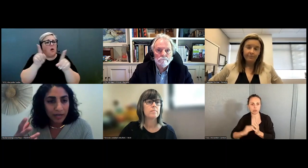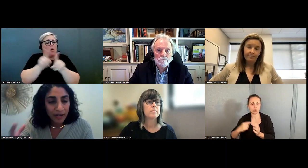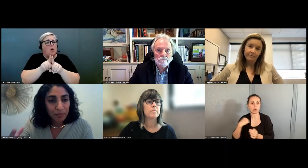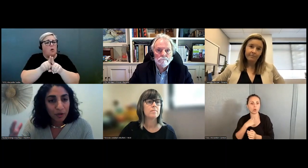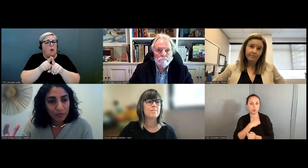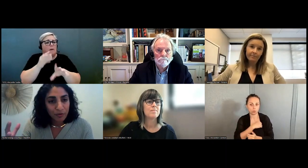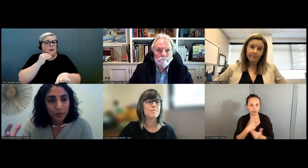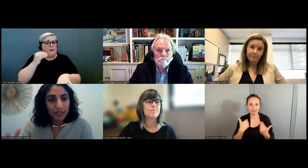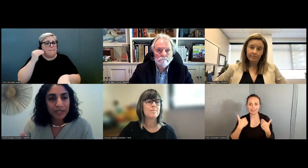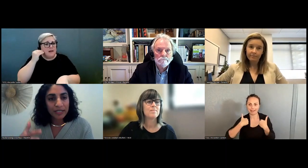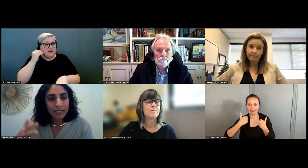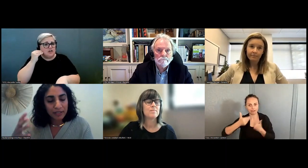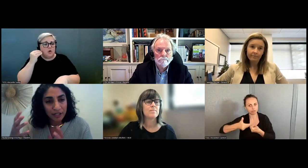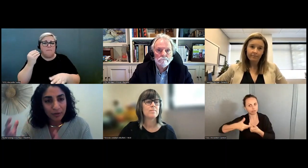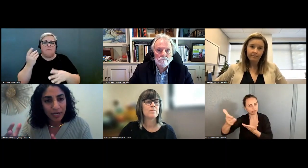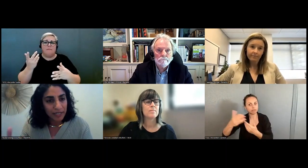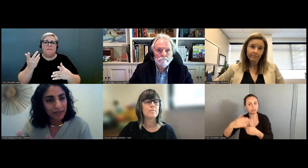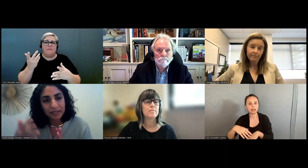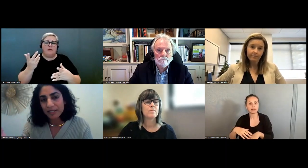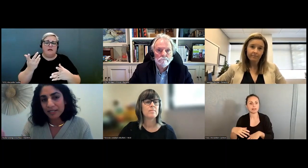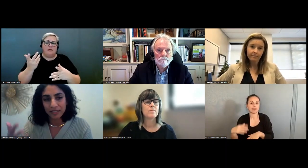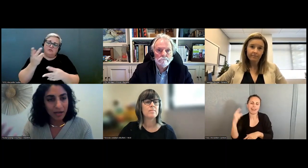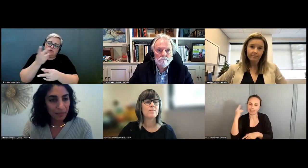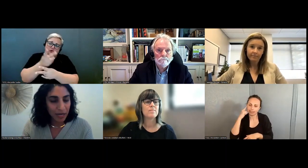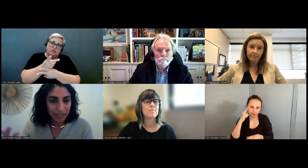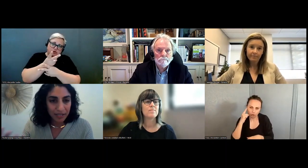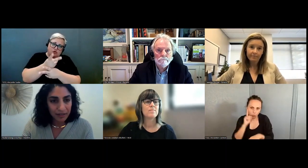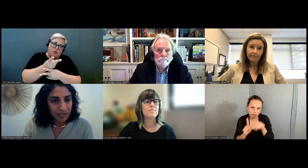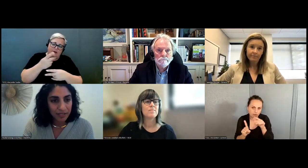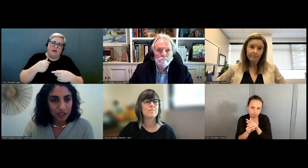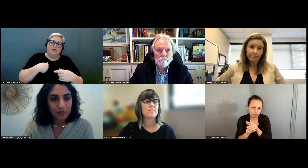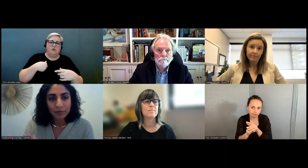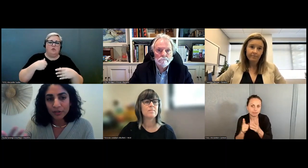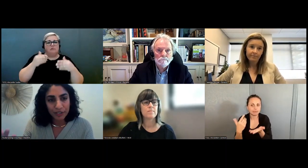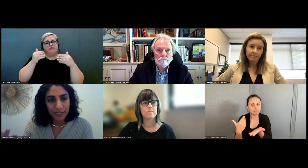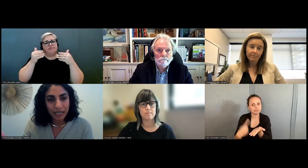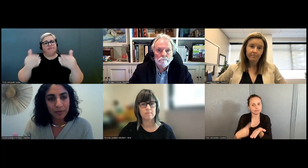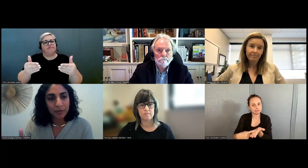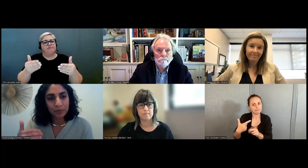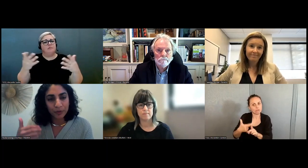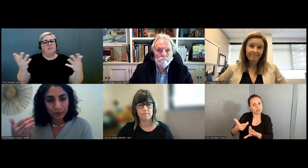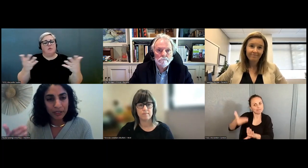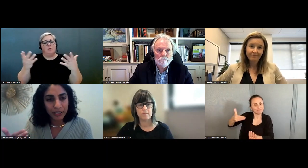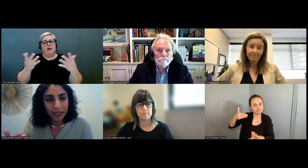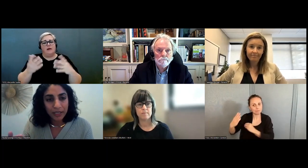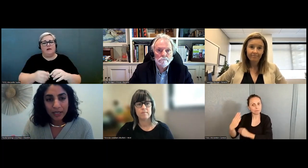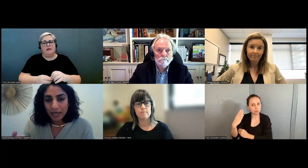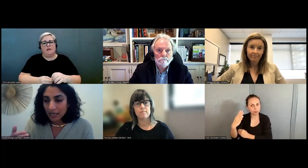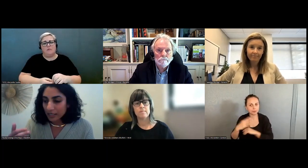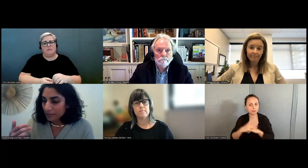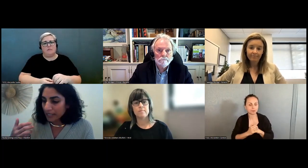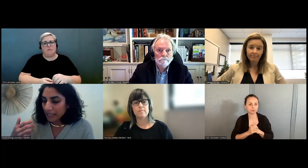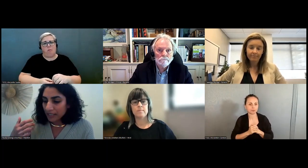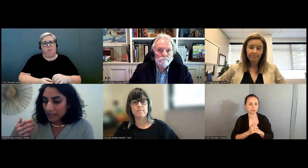We have put forward, and I think this is going to come back to discussions from earlier today, but we're really